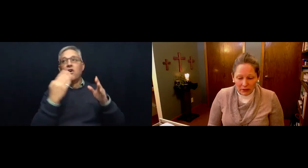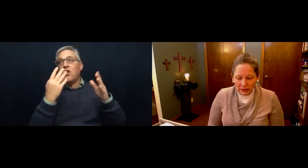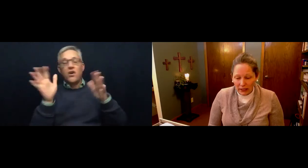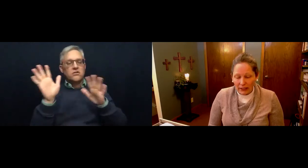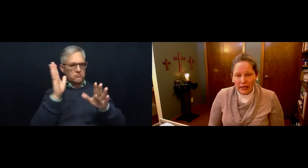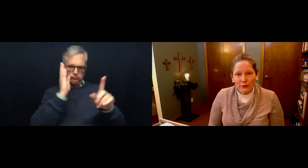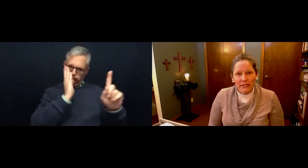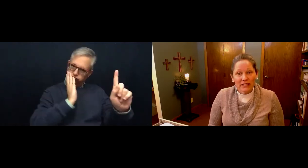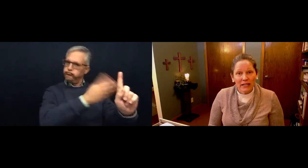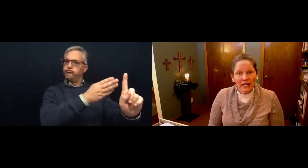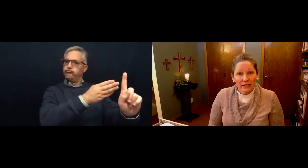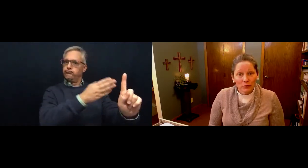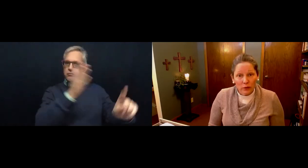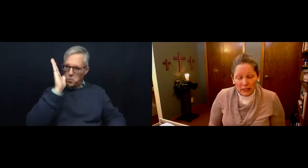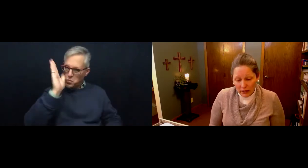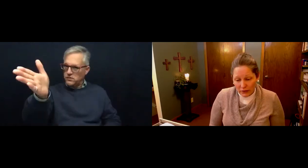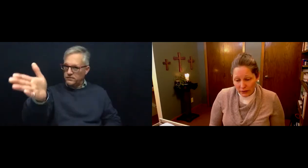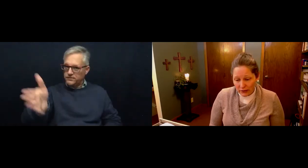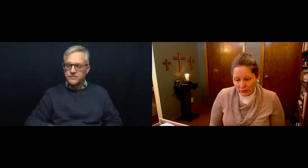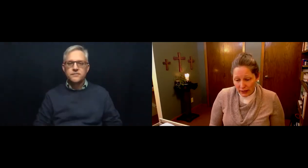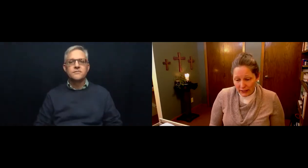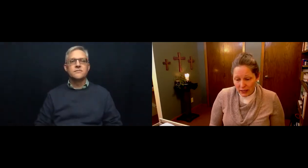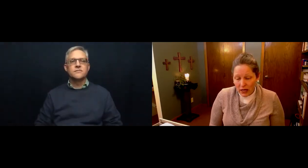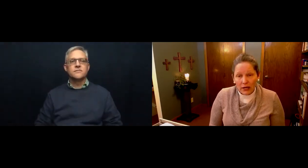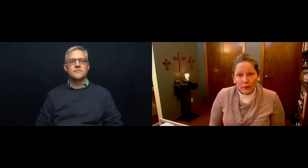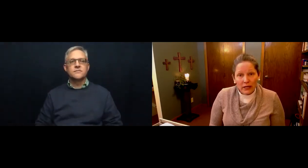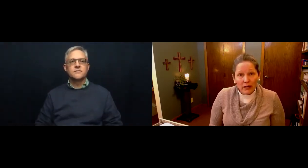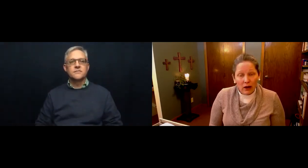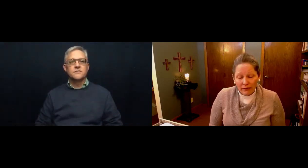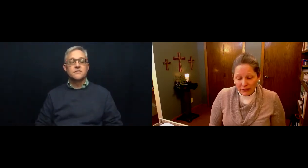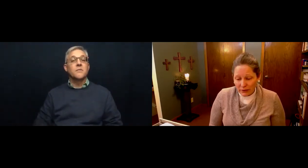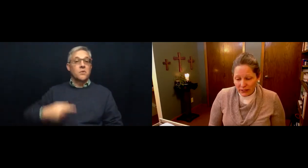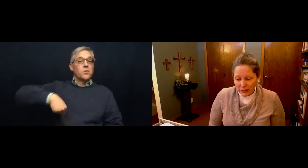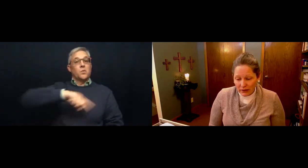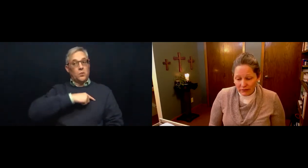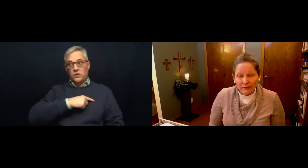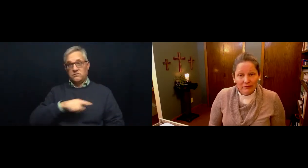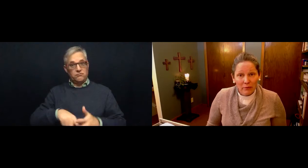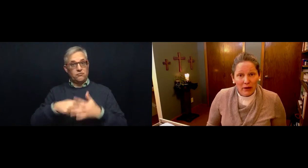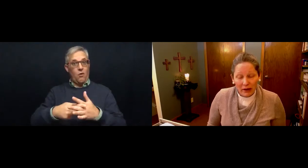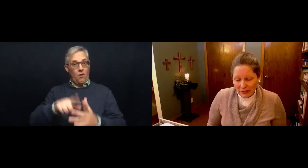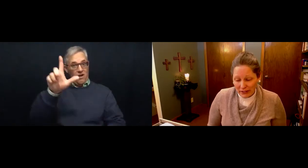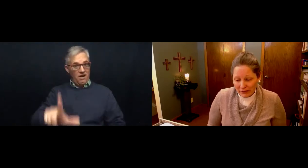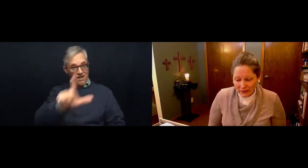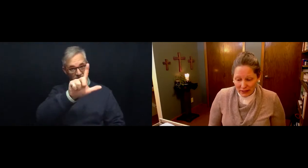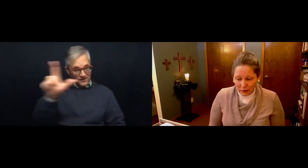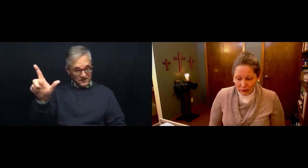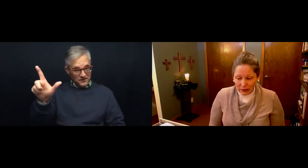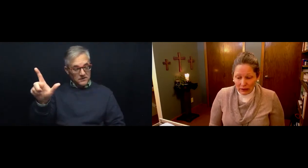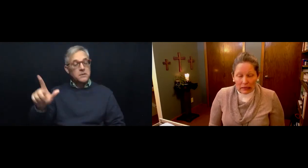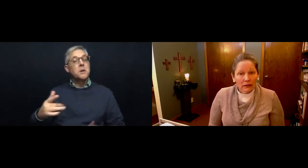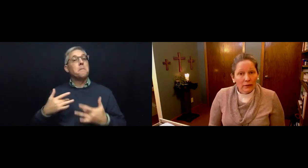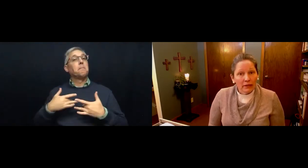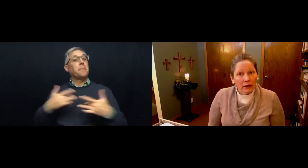And typically on Ash Wednesday, as we enter into Lent, we often resolve among ourselves that we